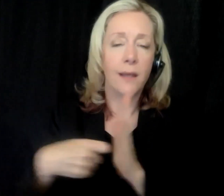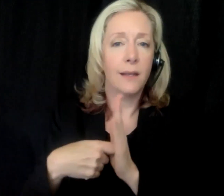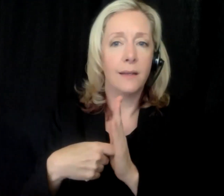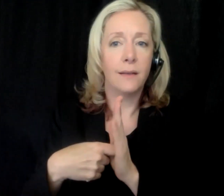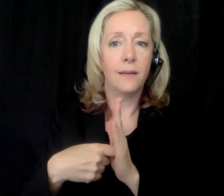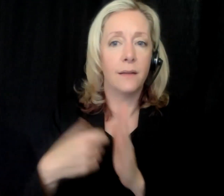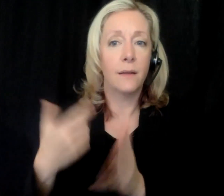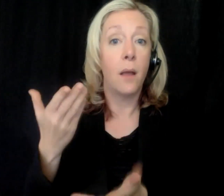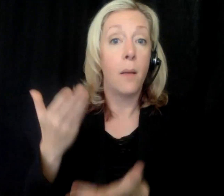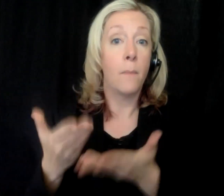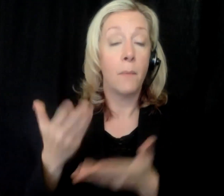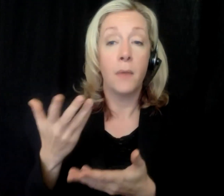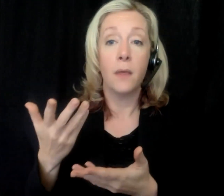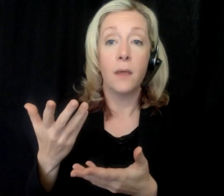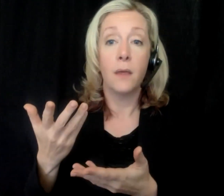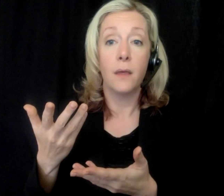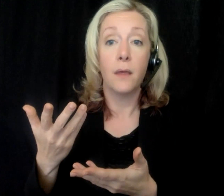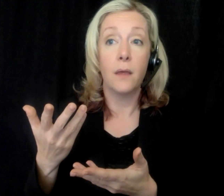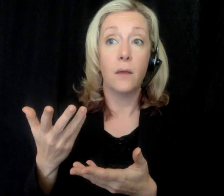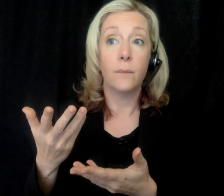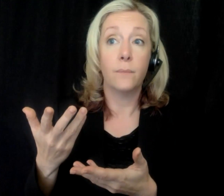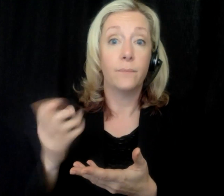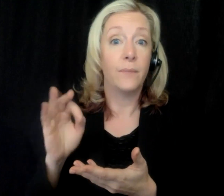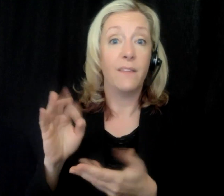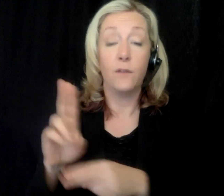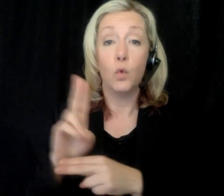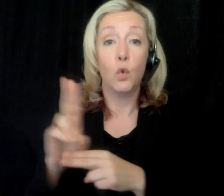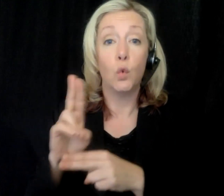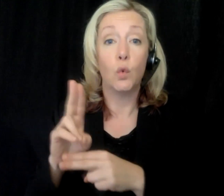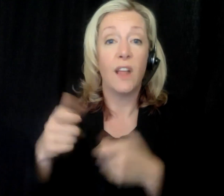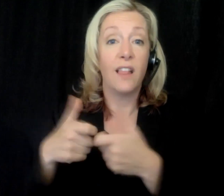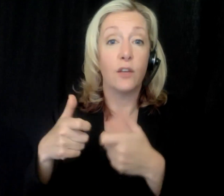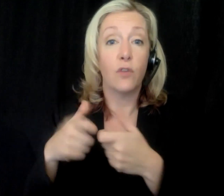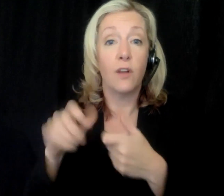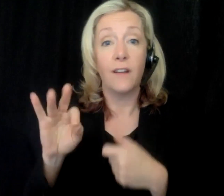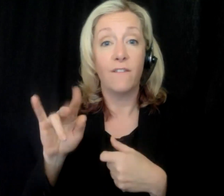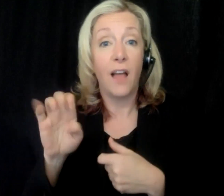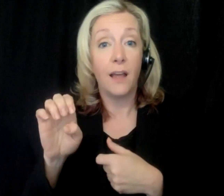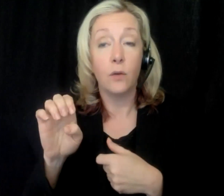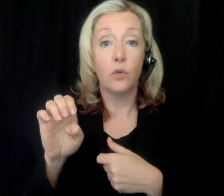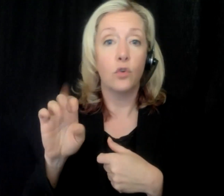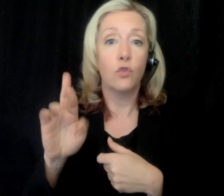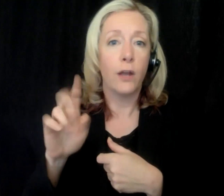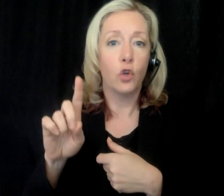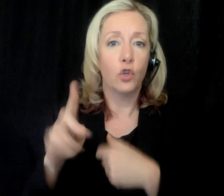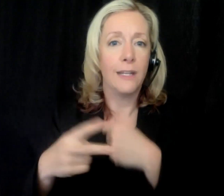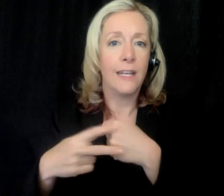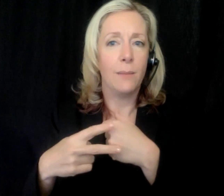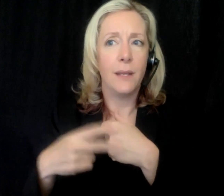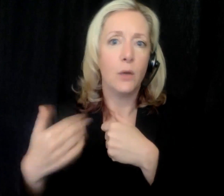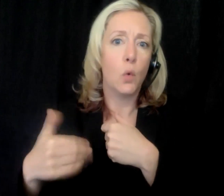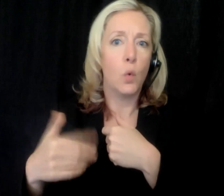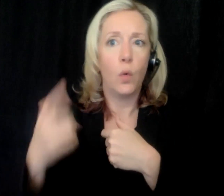maybe that's a condition of signing up for electronic record keeping, but this is so embedded now in our healthcare delivery